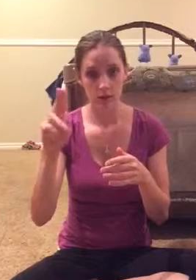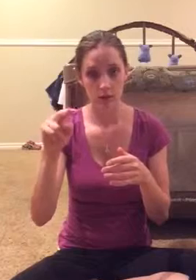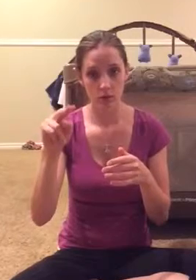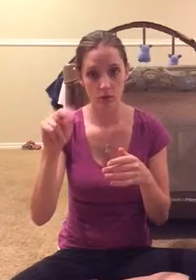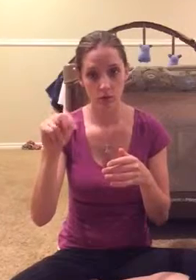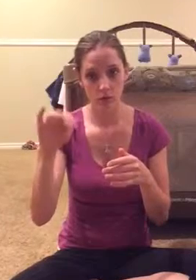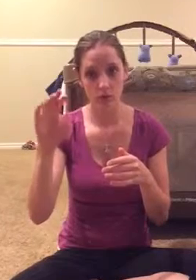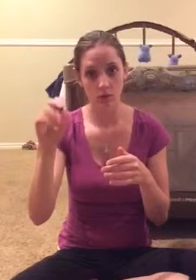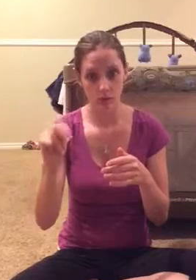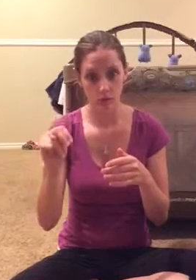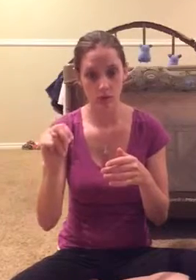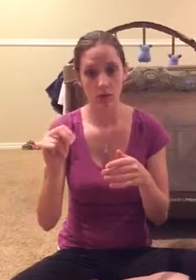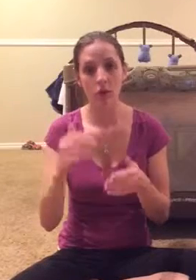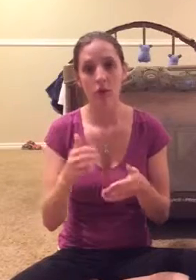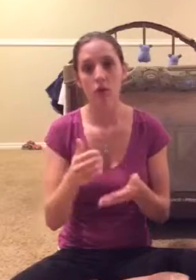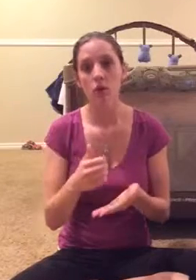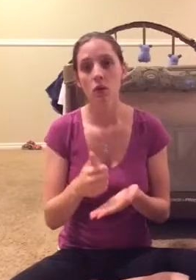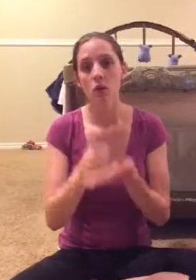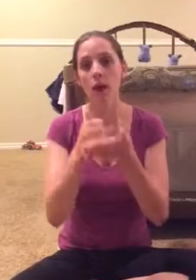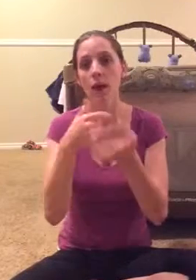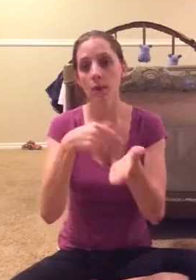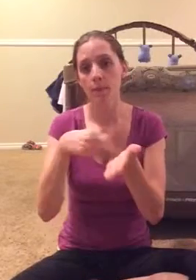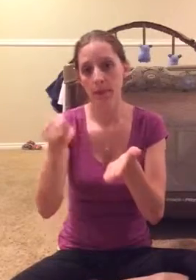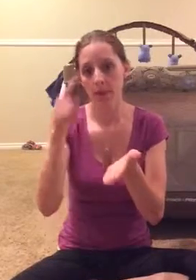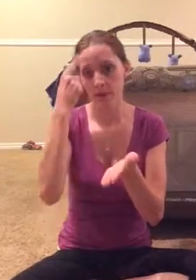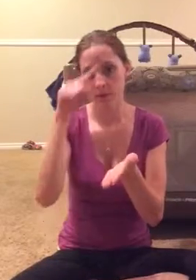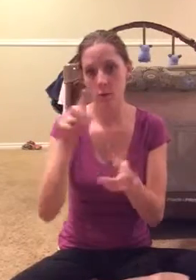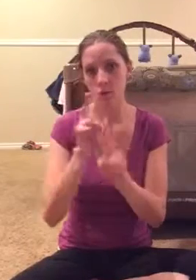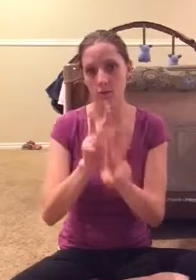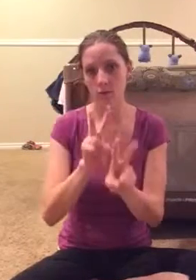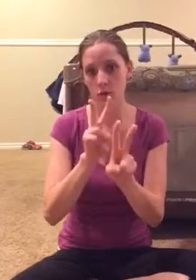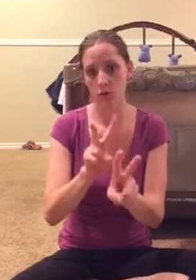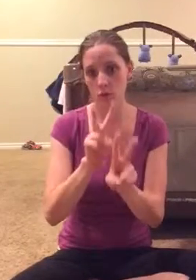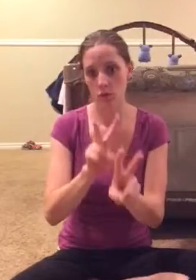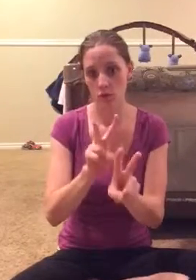to help pay for funeral expenses.